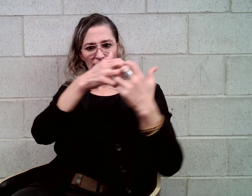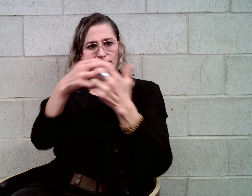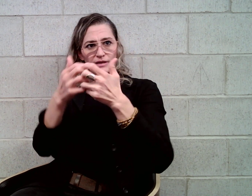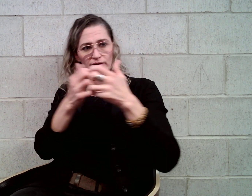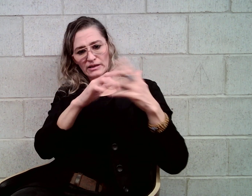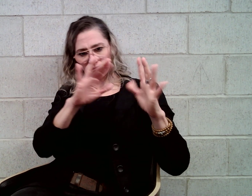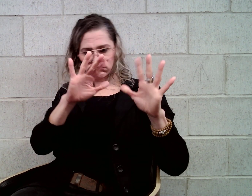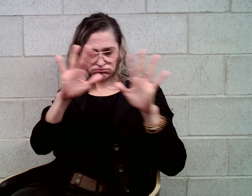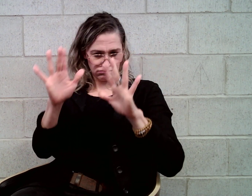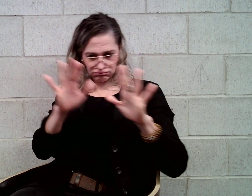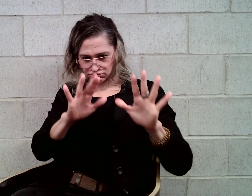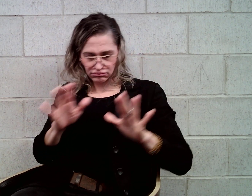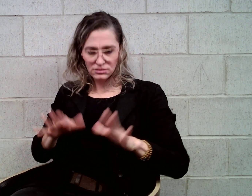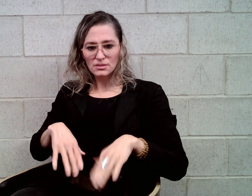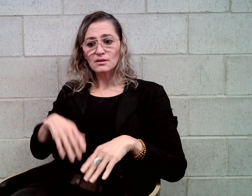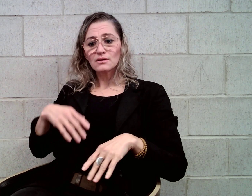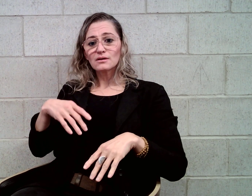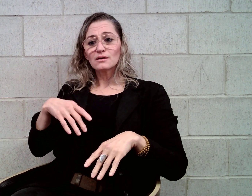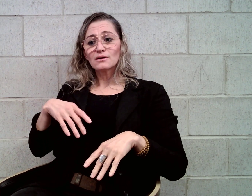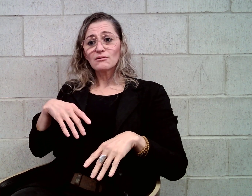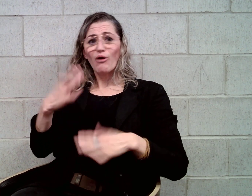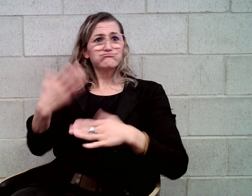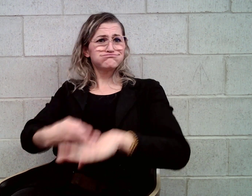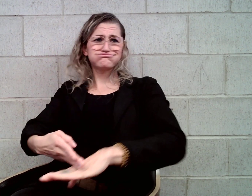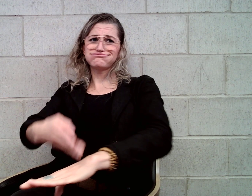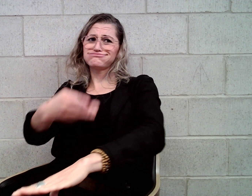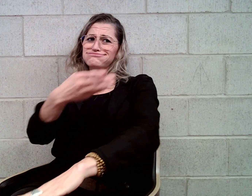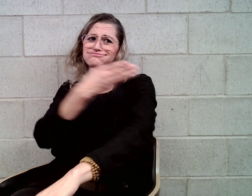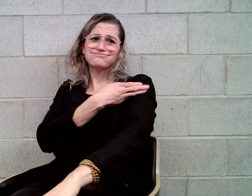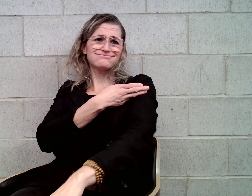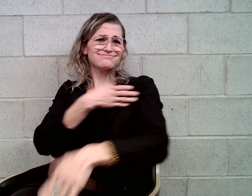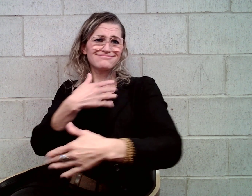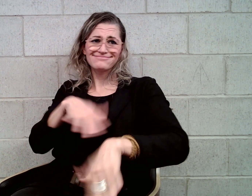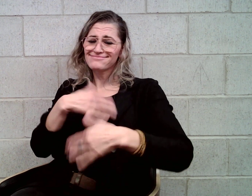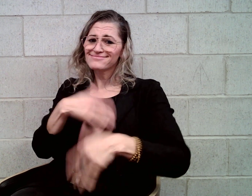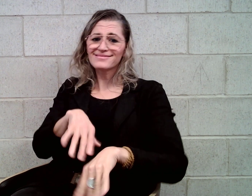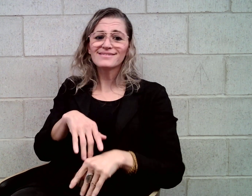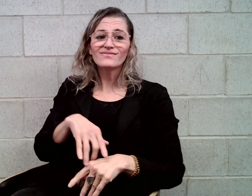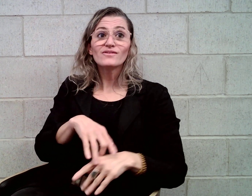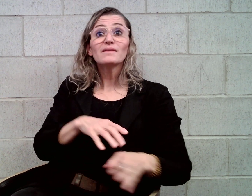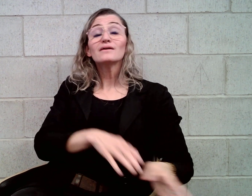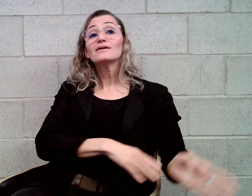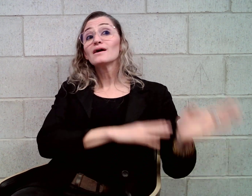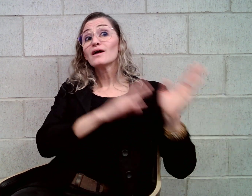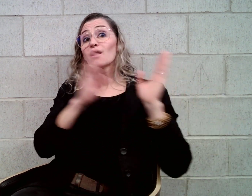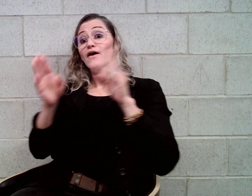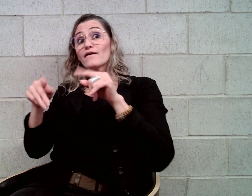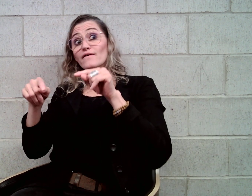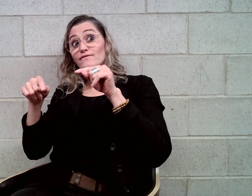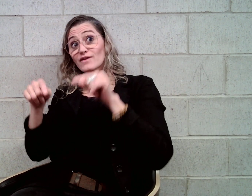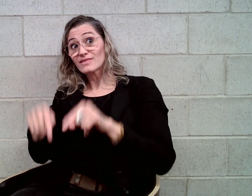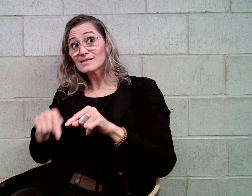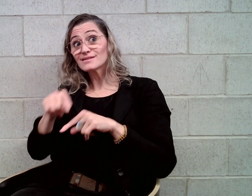in the way that ASL was being produced by everybody on the stage. So it was a huge improvement. And